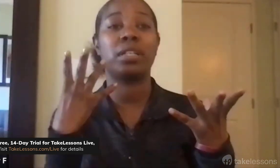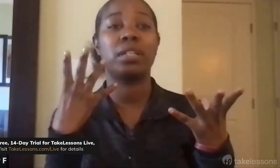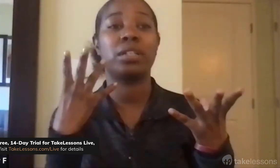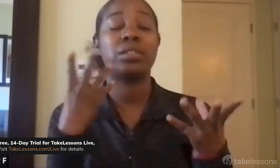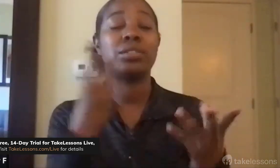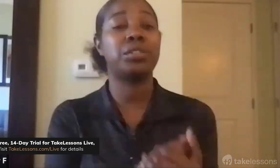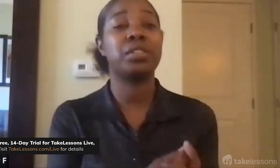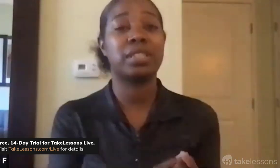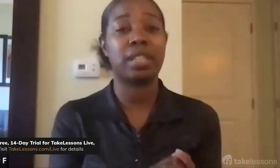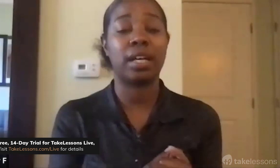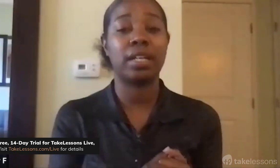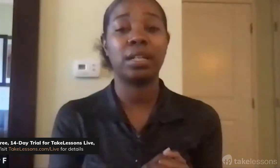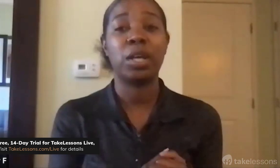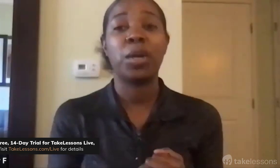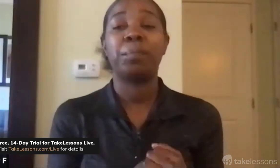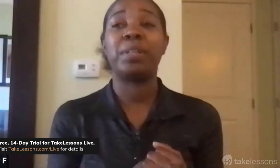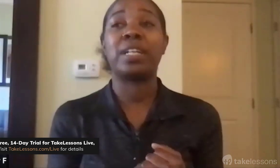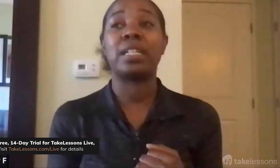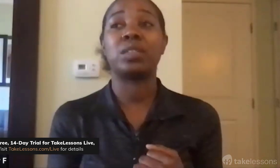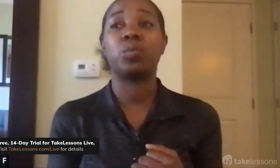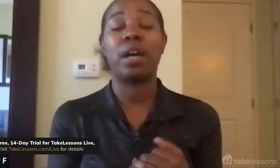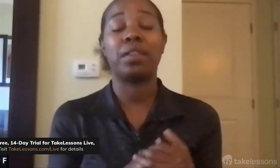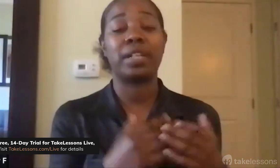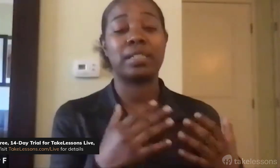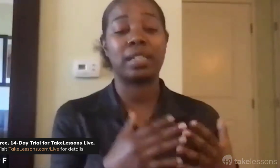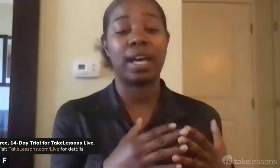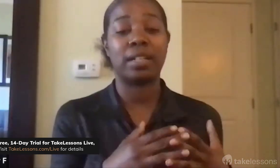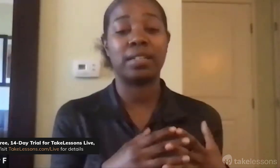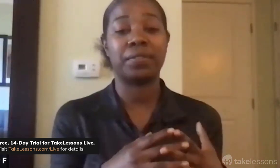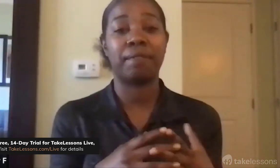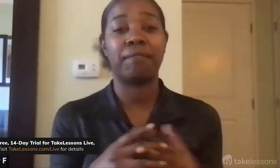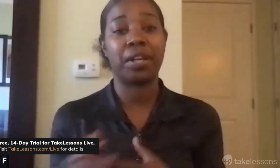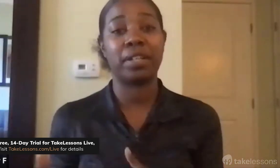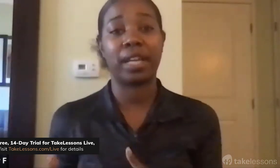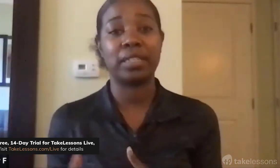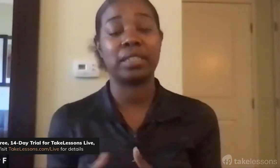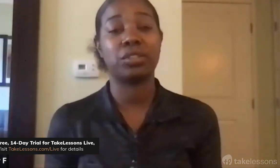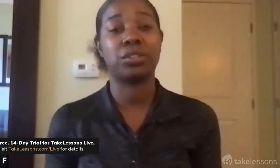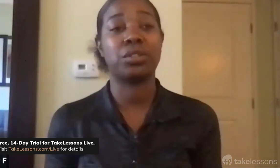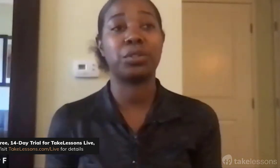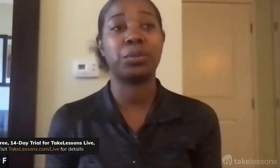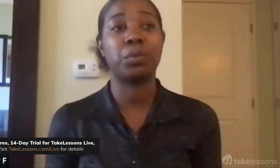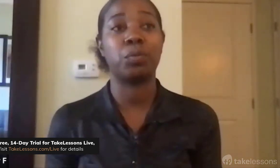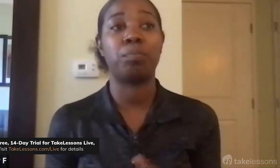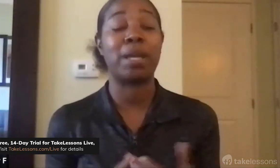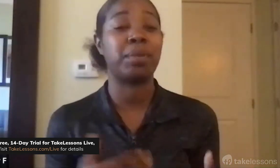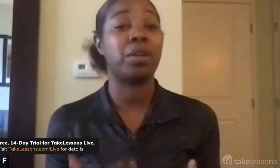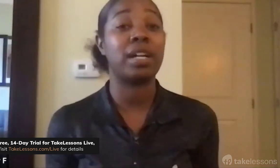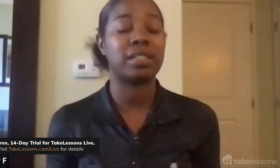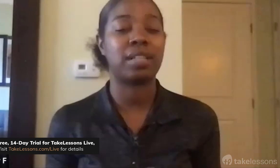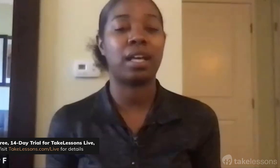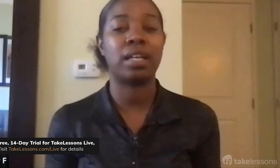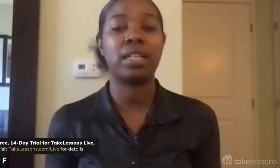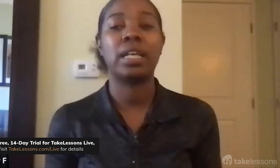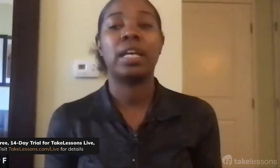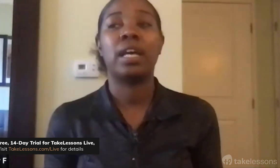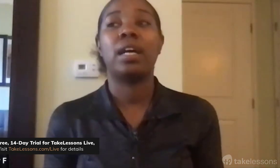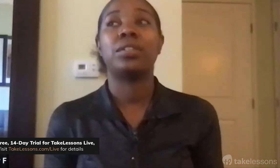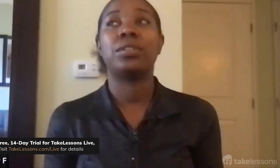we do the sign, because while there is a lot of different variations to maybe a sign,